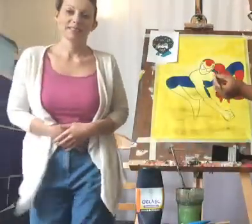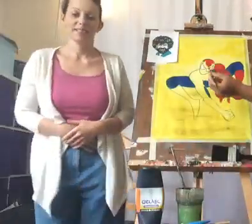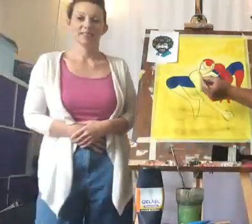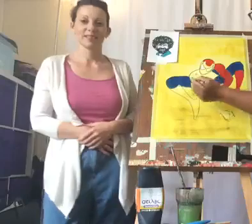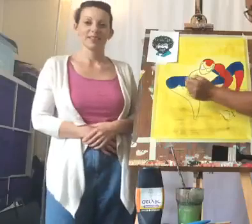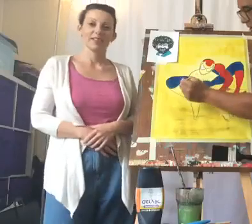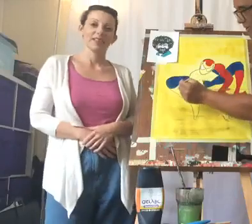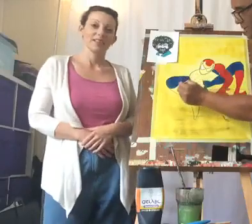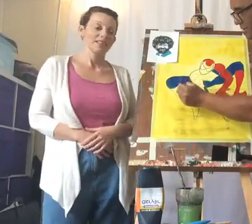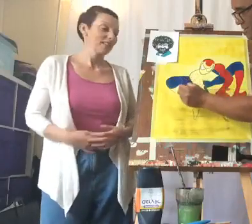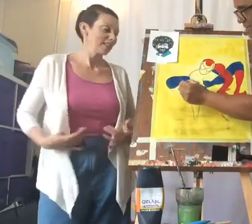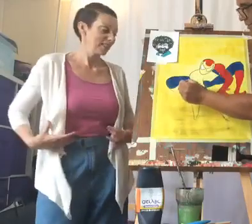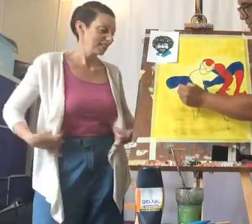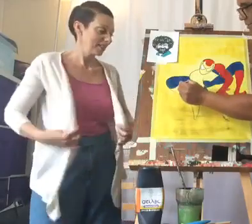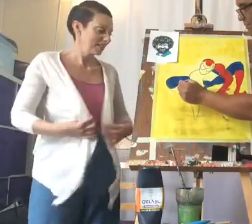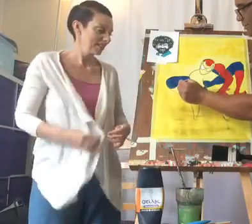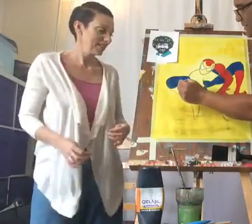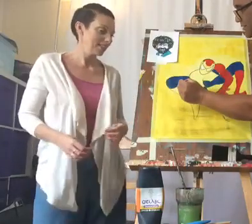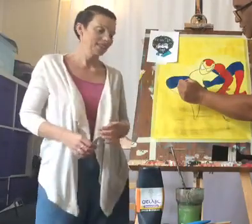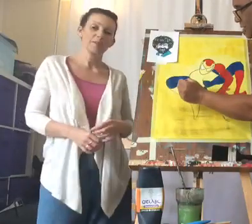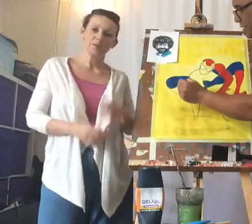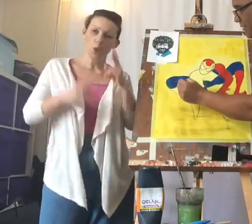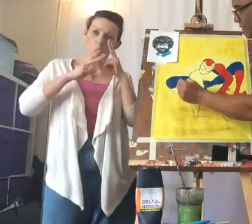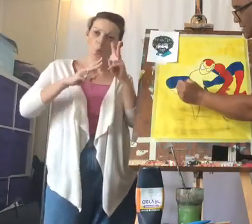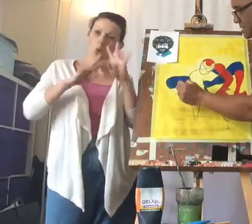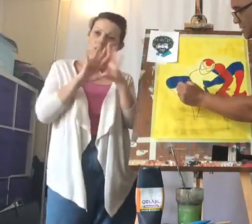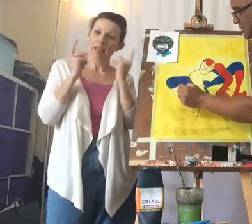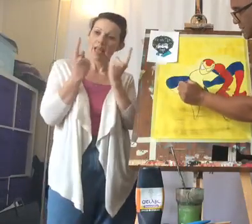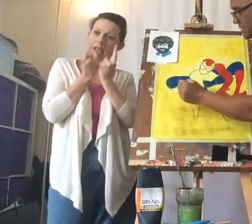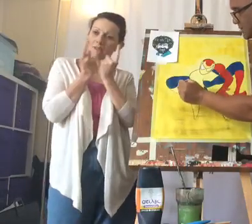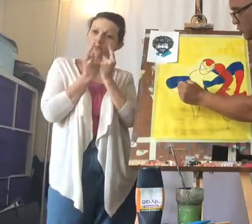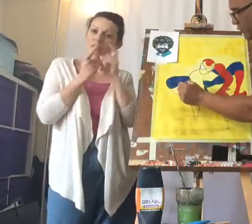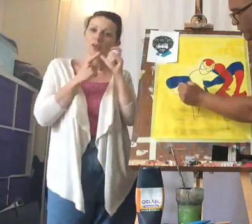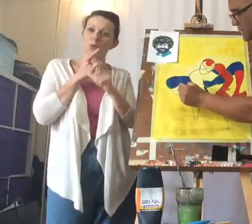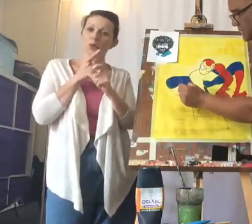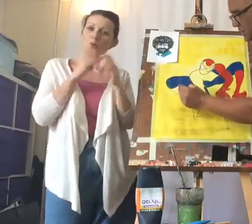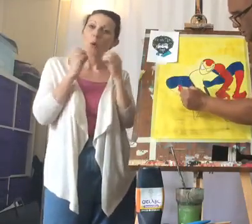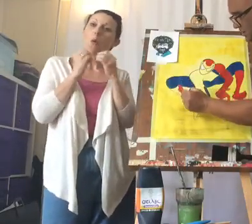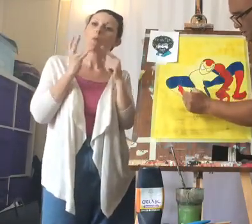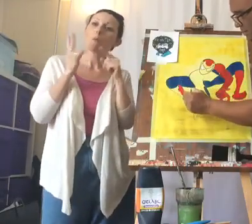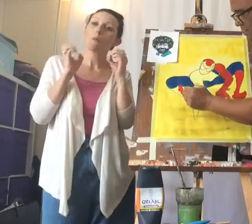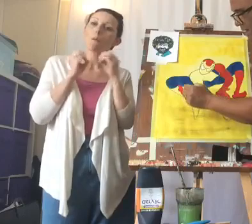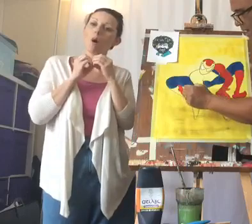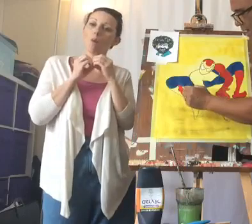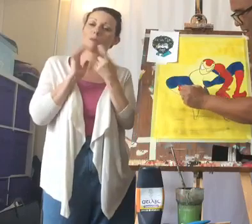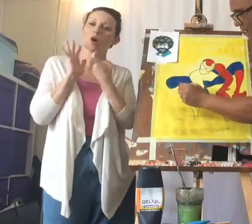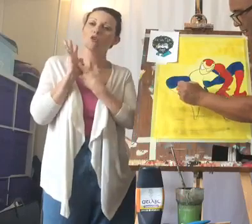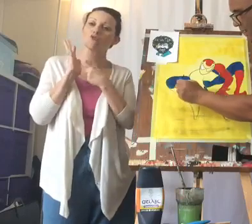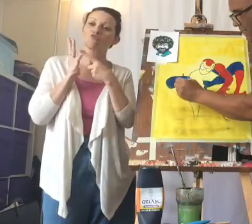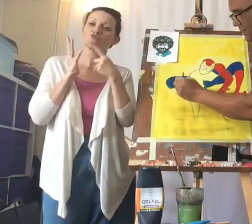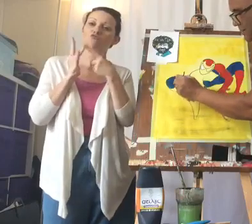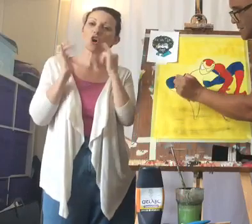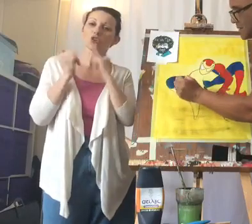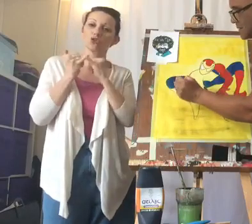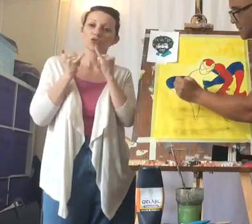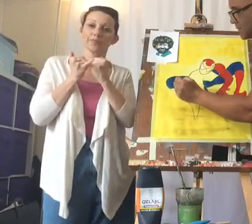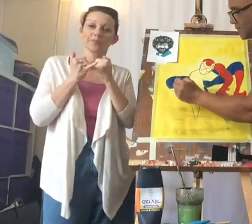He's watching everything we do with his chocolate-like voice, his smooth voice. Yeah.